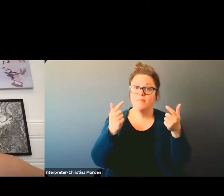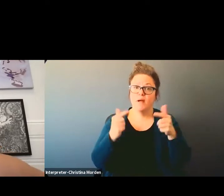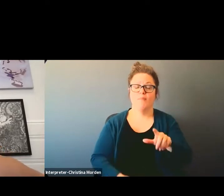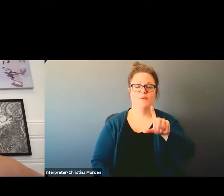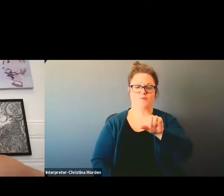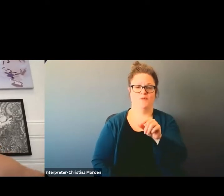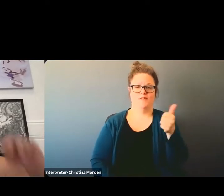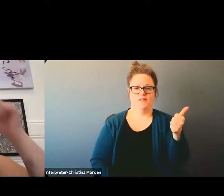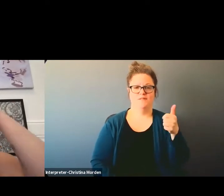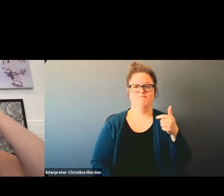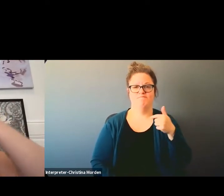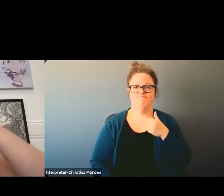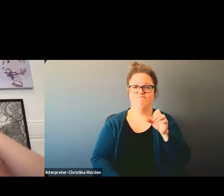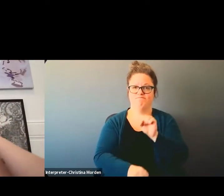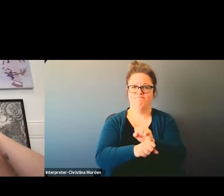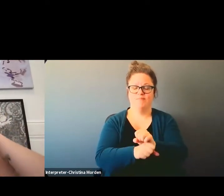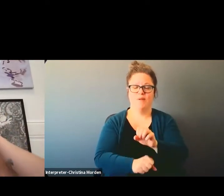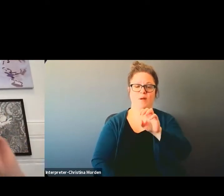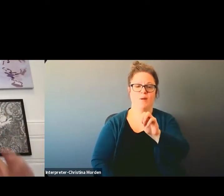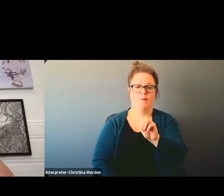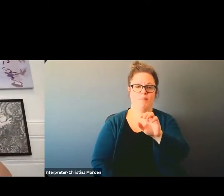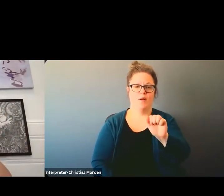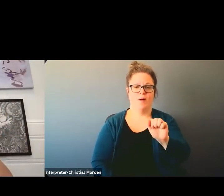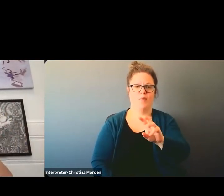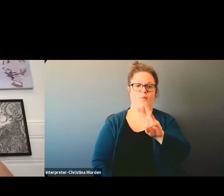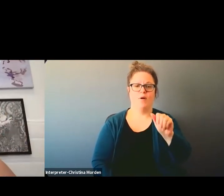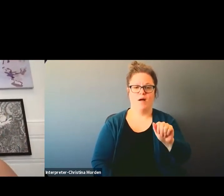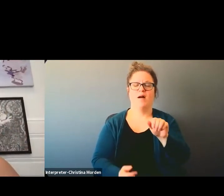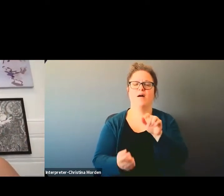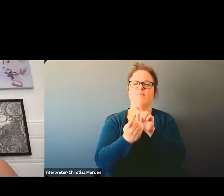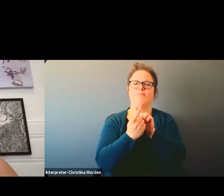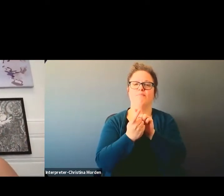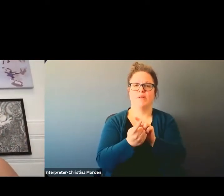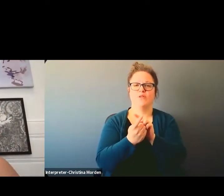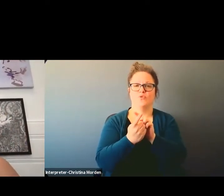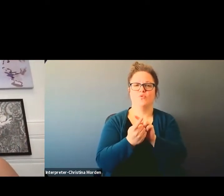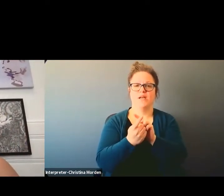at MAWA, Mentoring Artists Women's Art, as the first student intern.